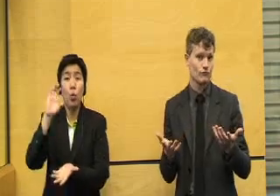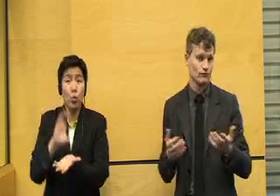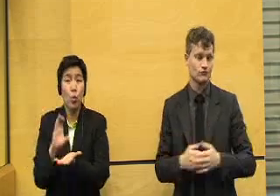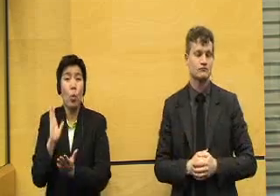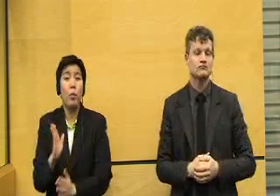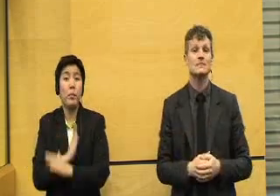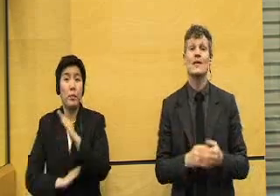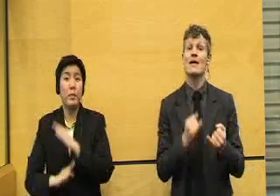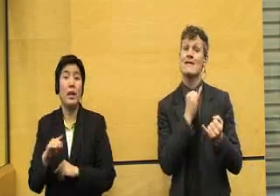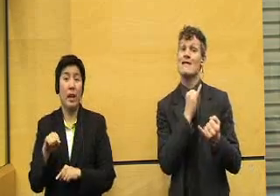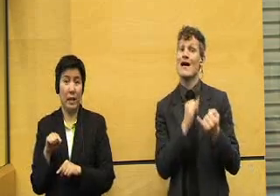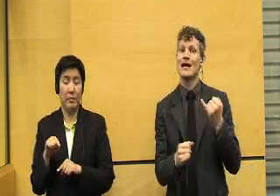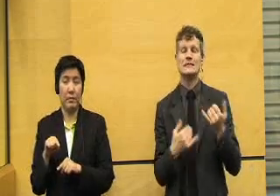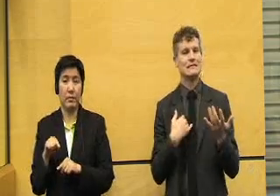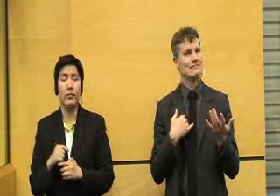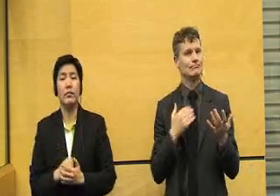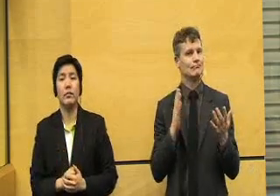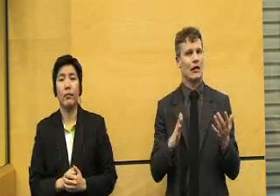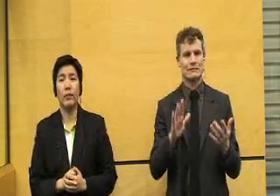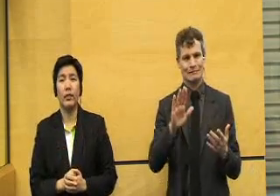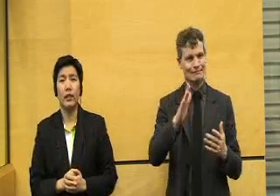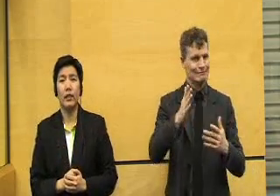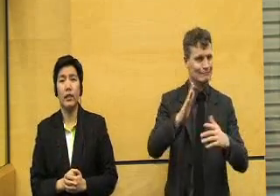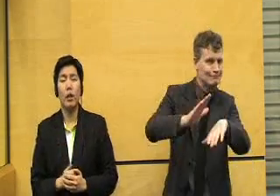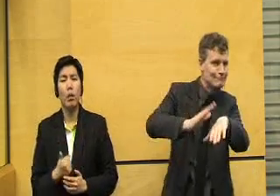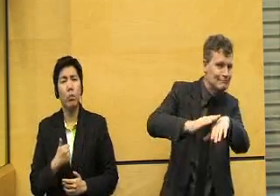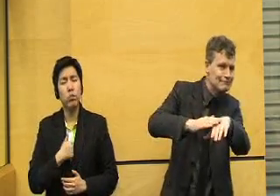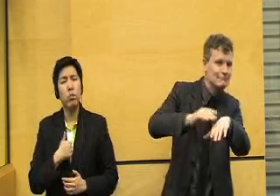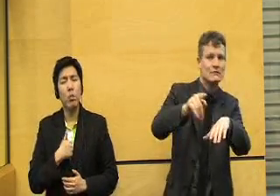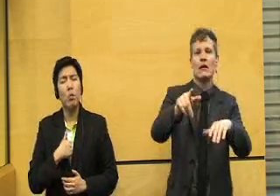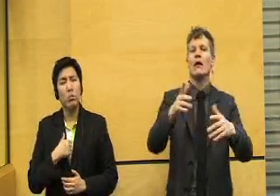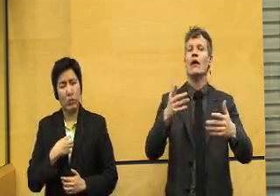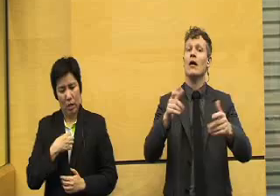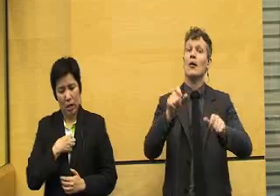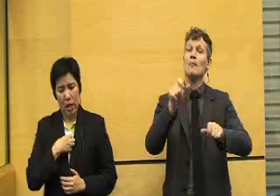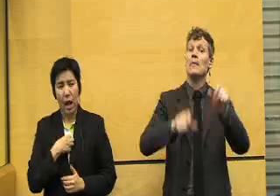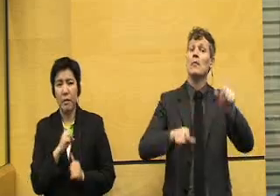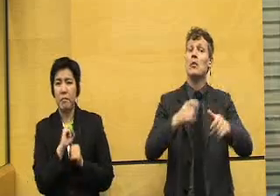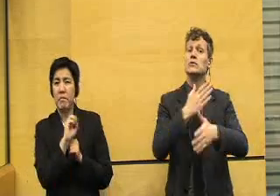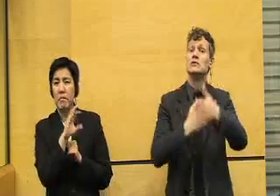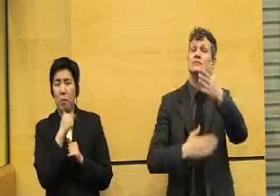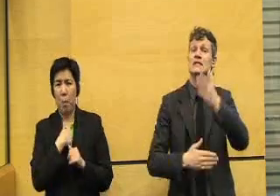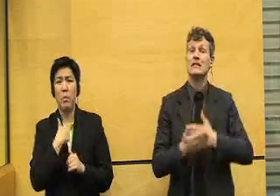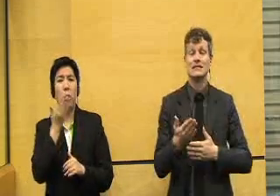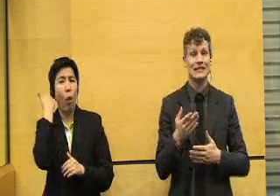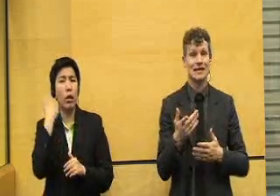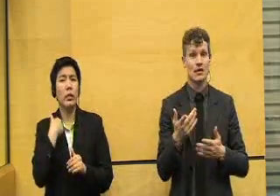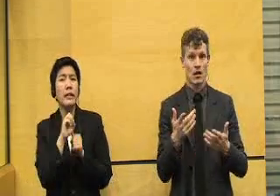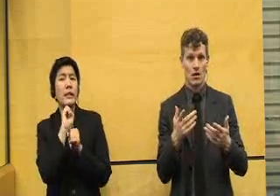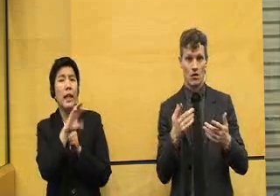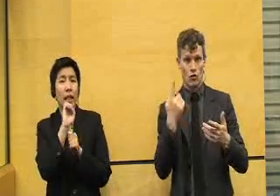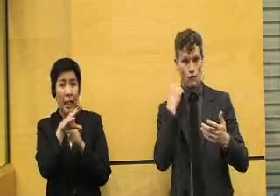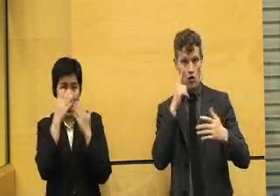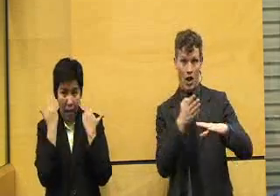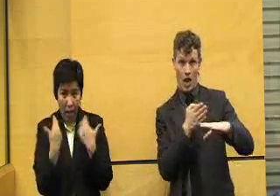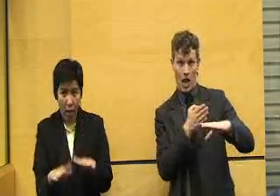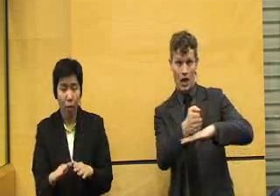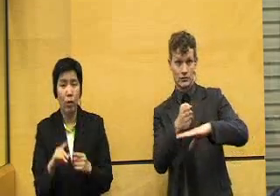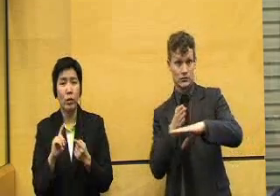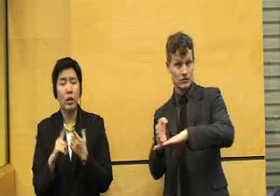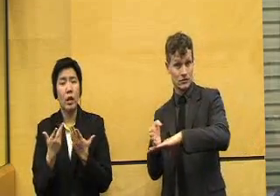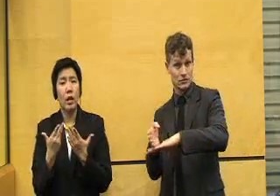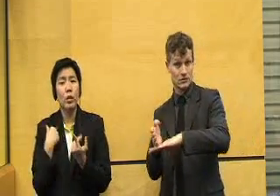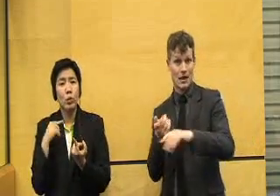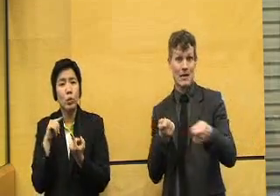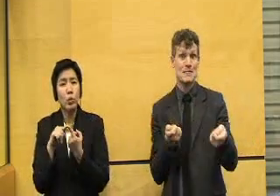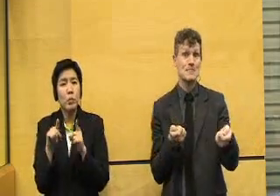on the difficulty of persons with disabilities to access and manage the large sums of